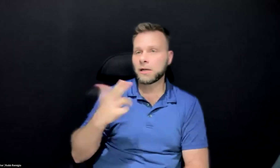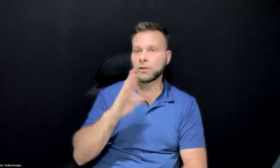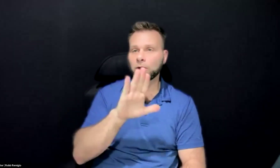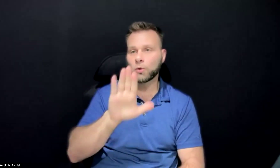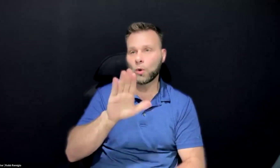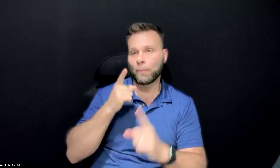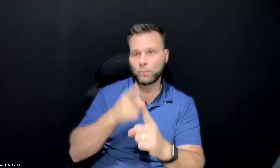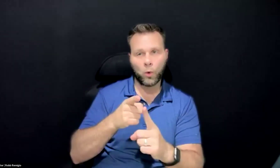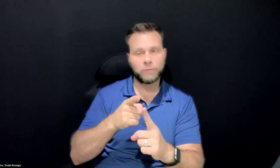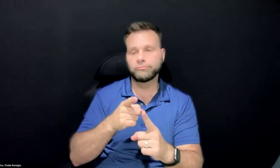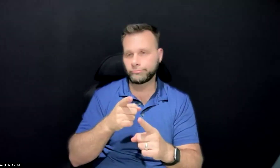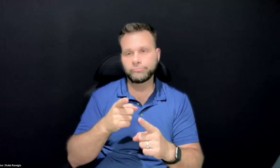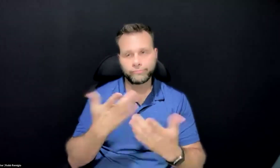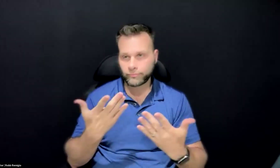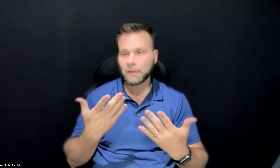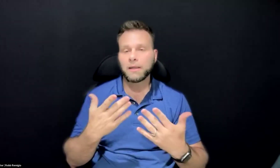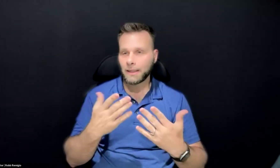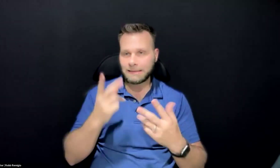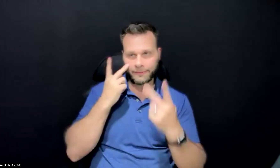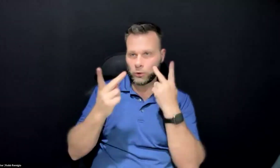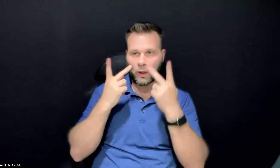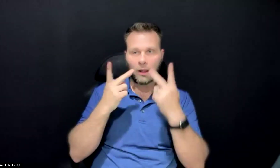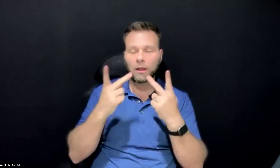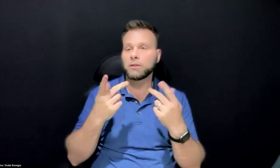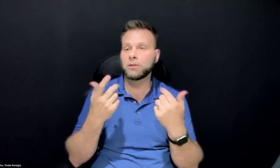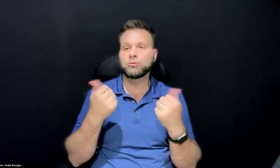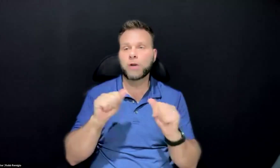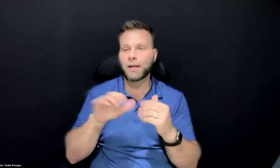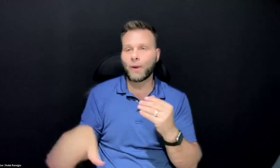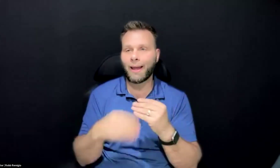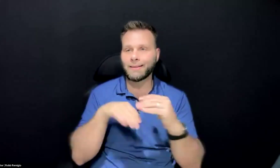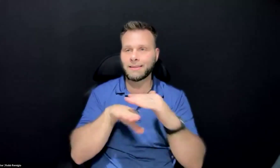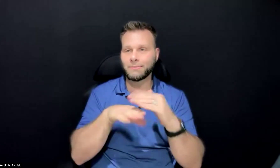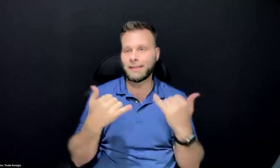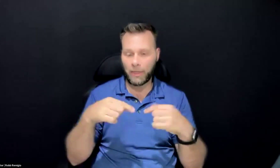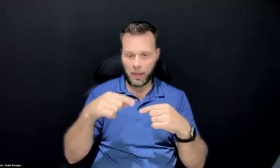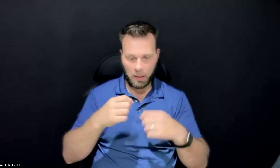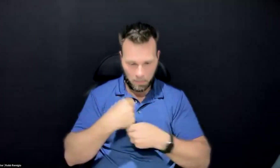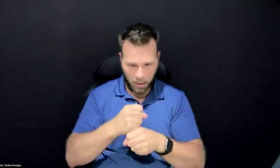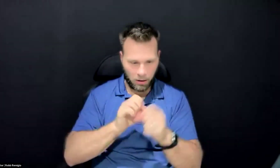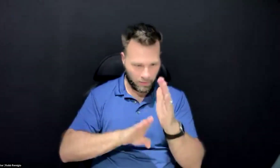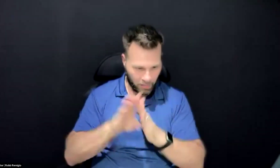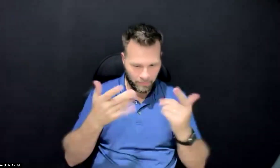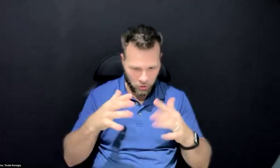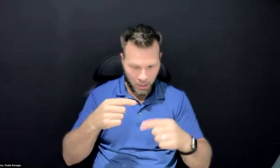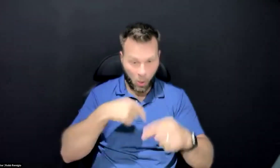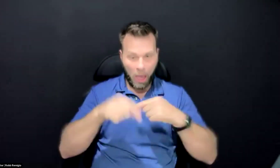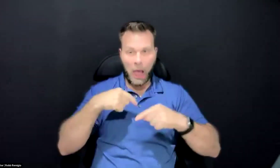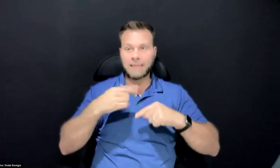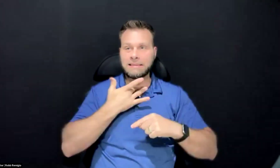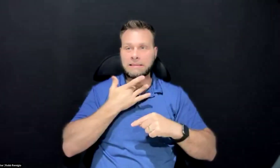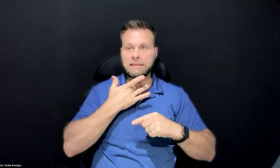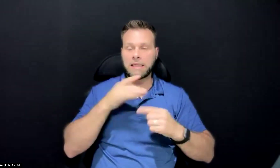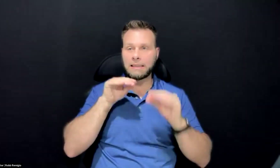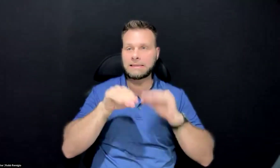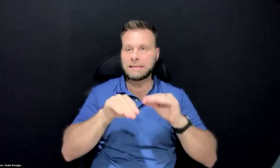overcomplicated, it's visual, right? And now they're trying to backtrack and add in some accessibility. And I think it's kind of obvious